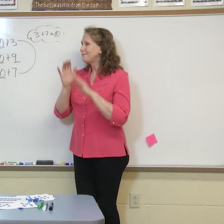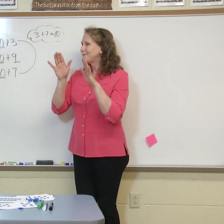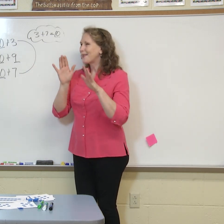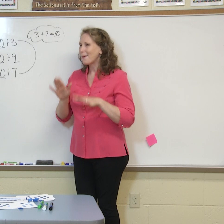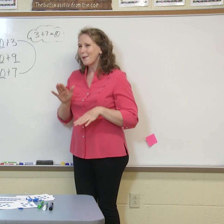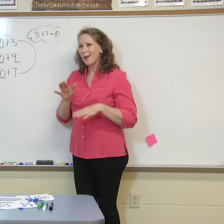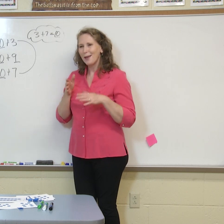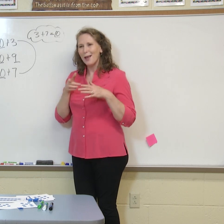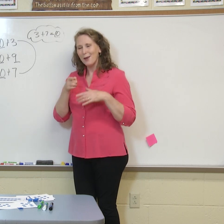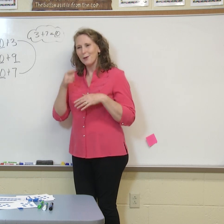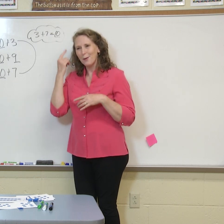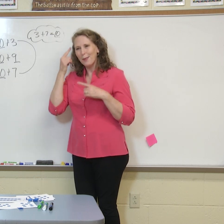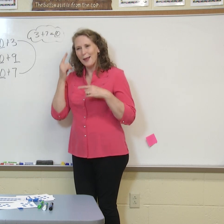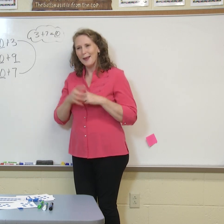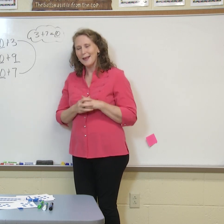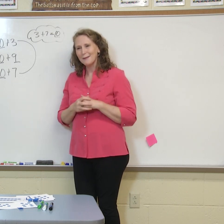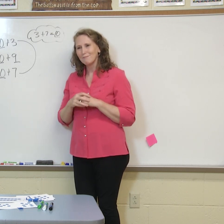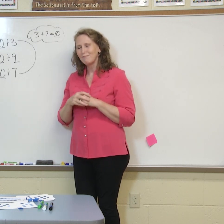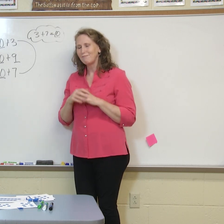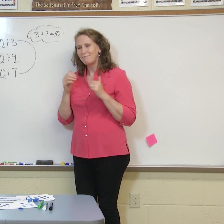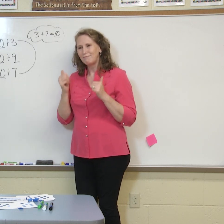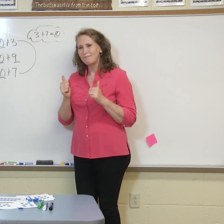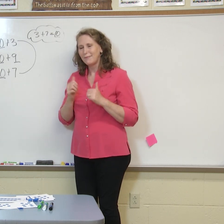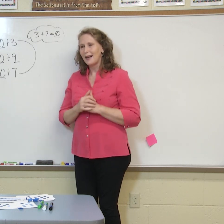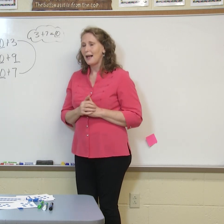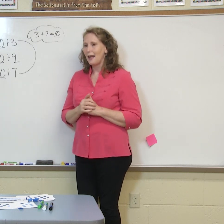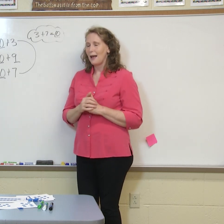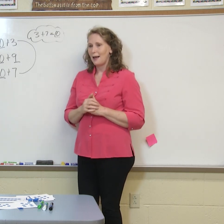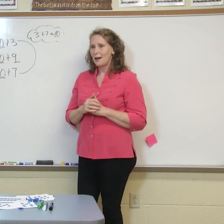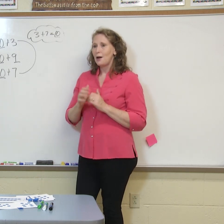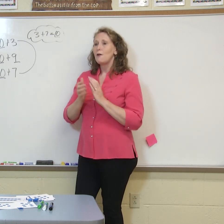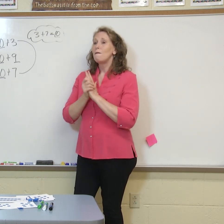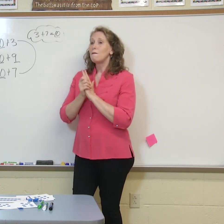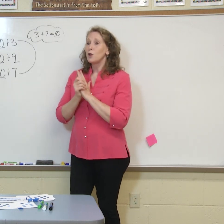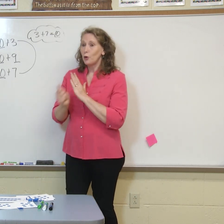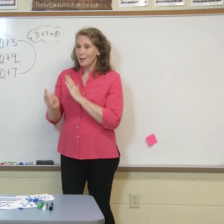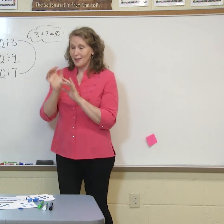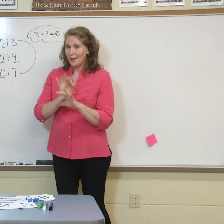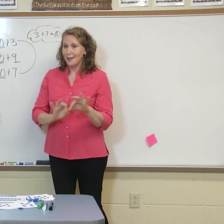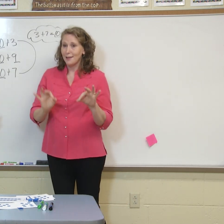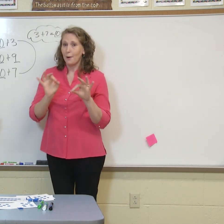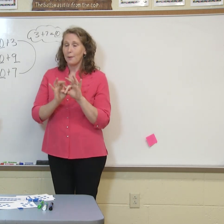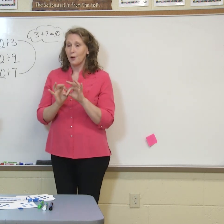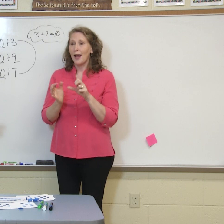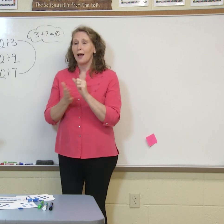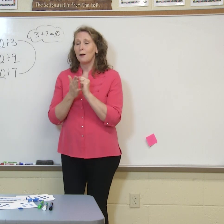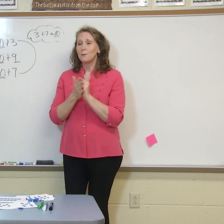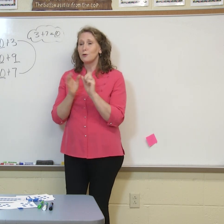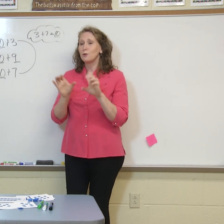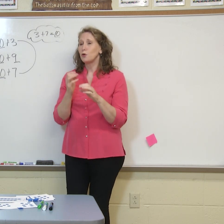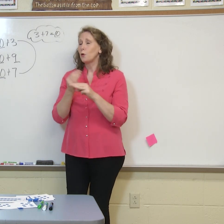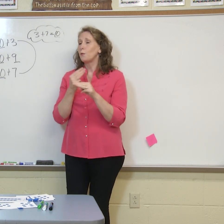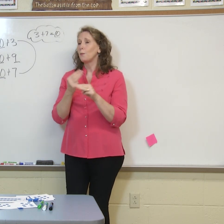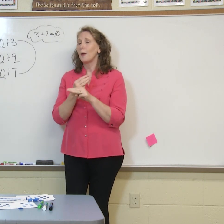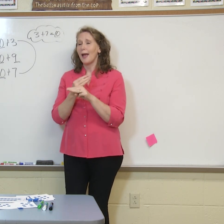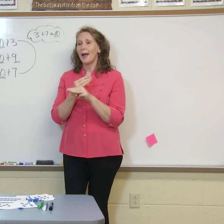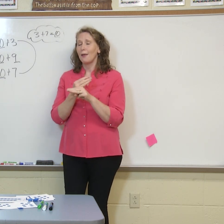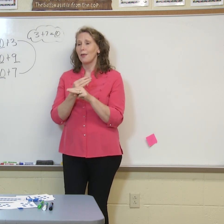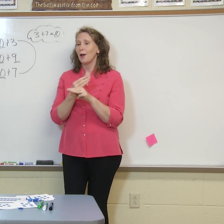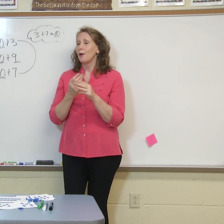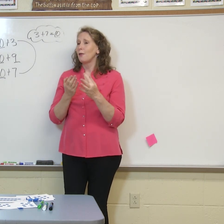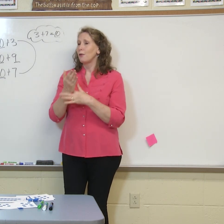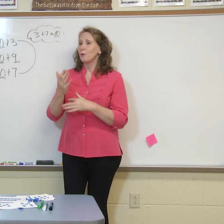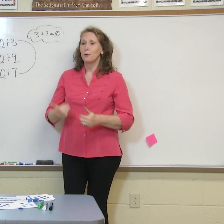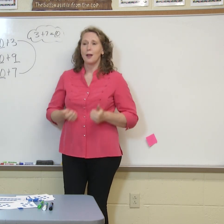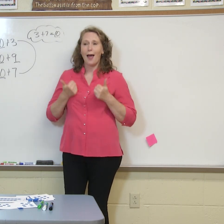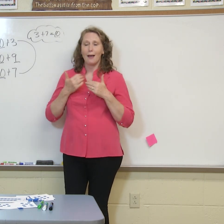Amazing the thinking you can do in your head. Fluency is important. It'll help you with tons of math all across your whole